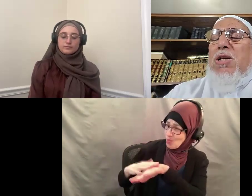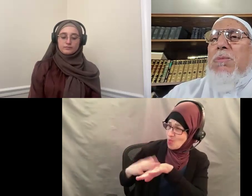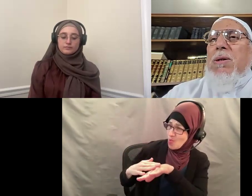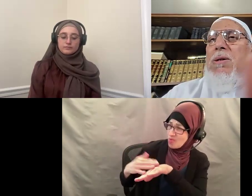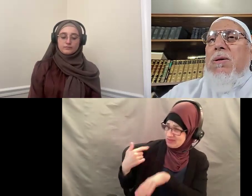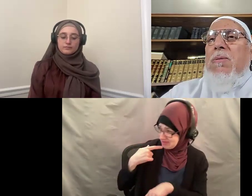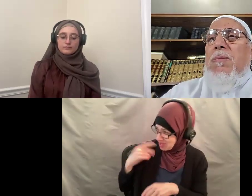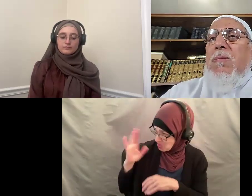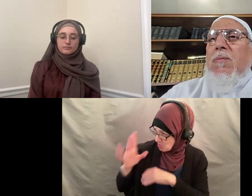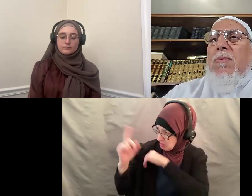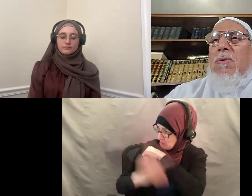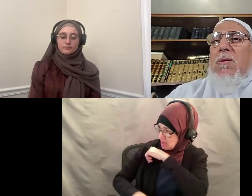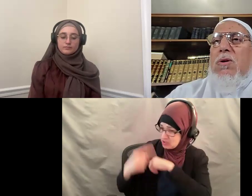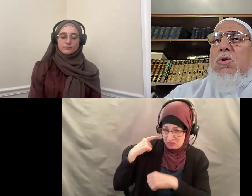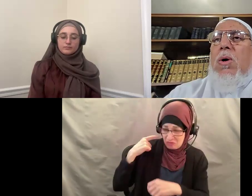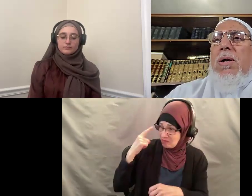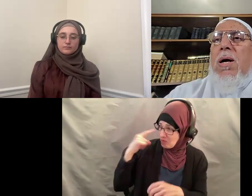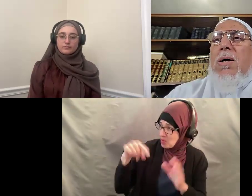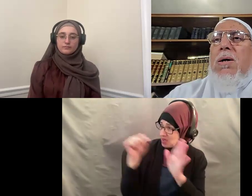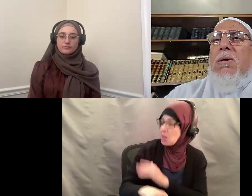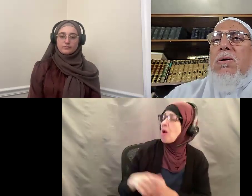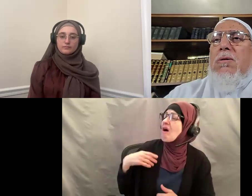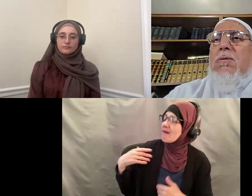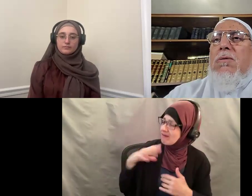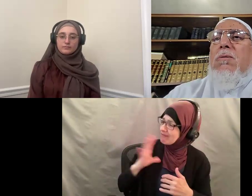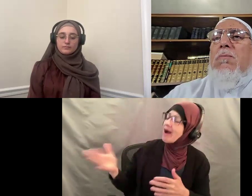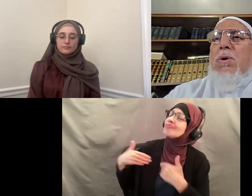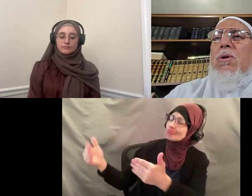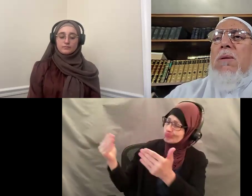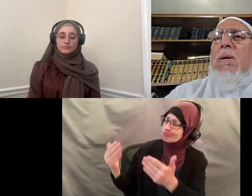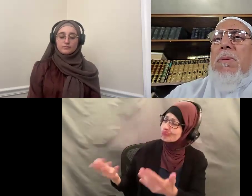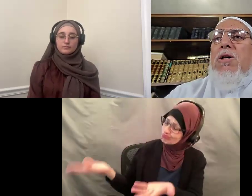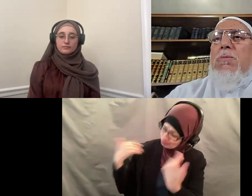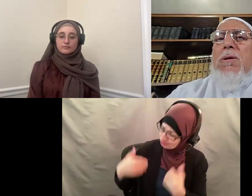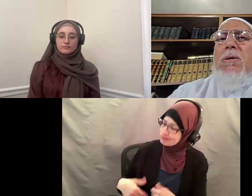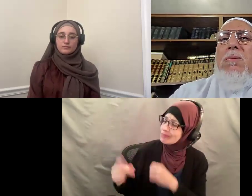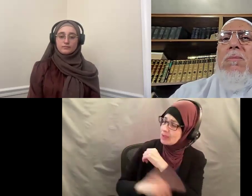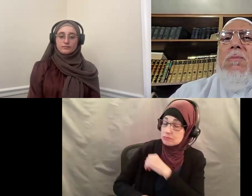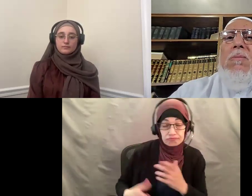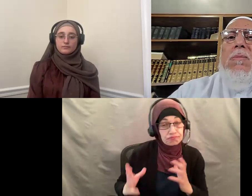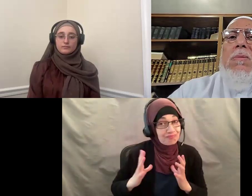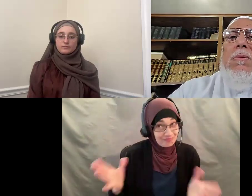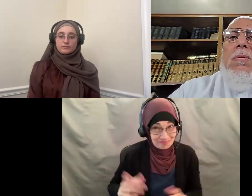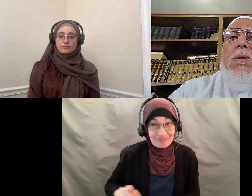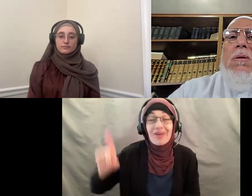any punishment. So Allah brought them the punishment.